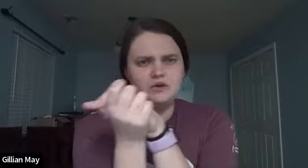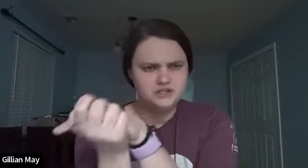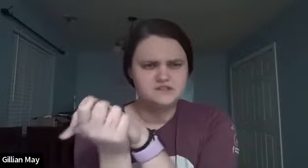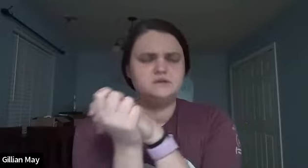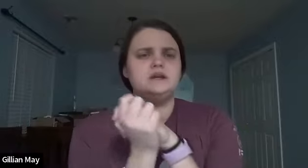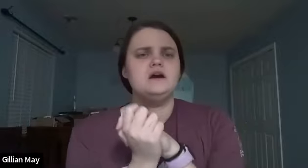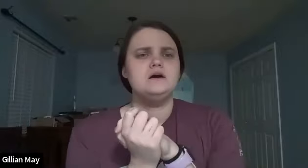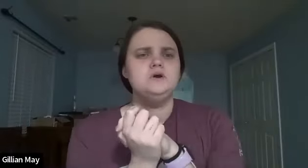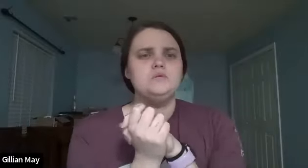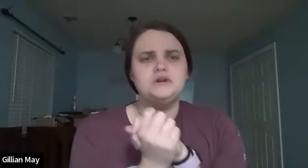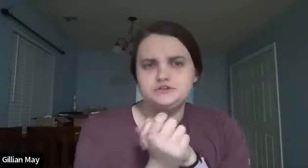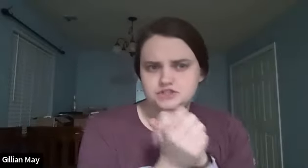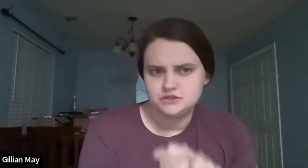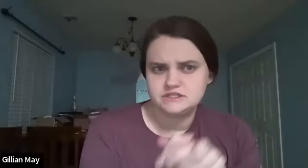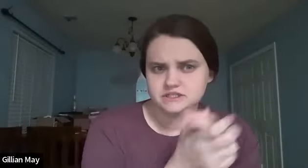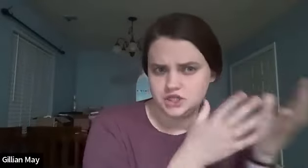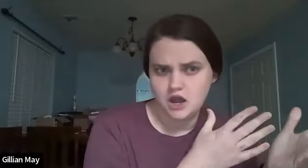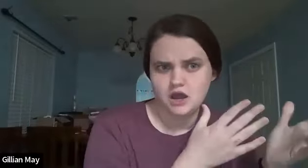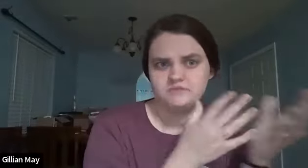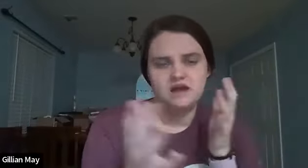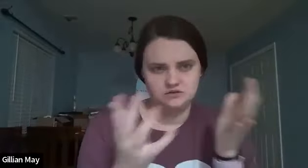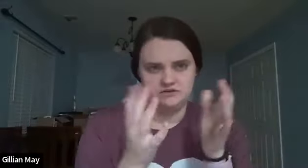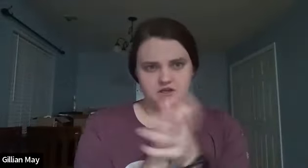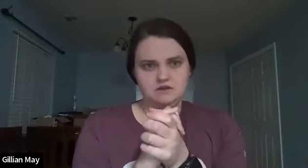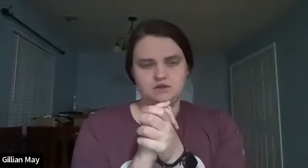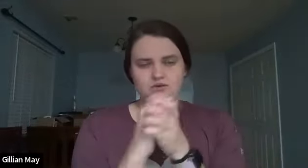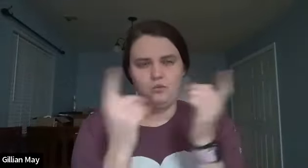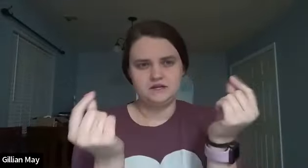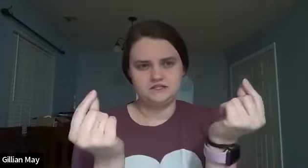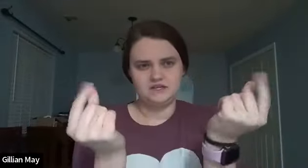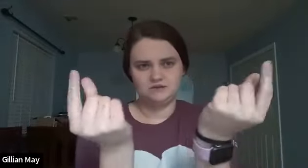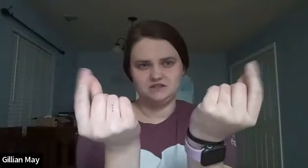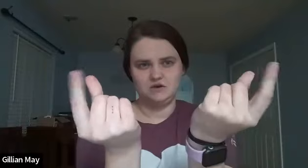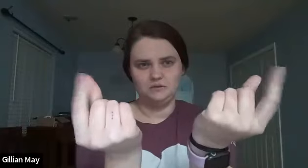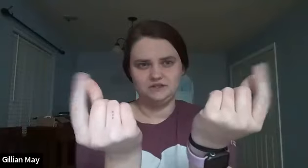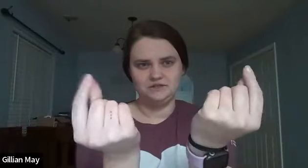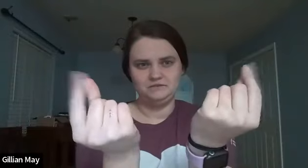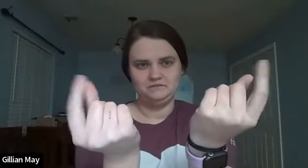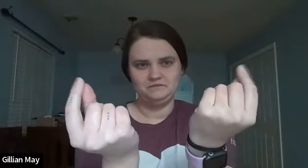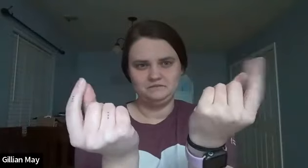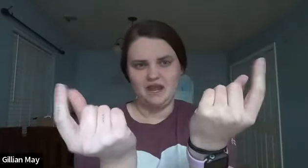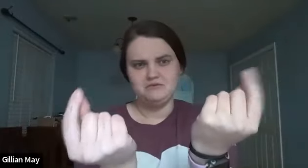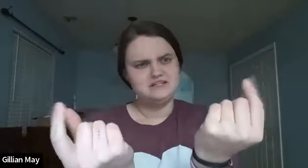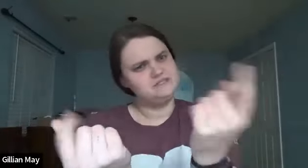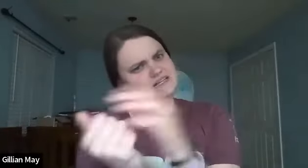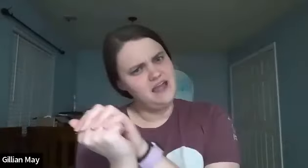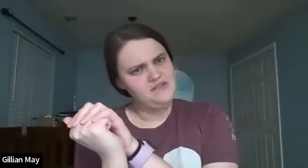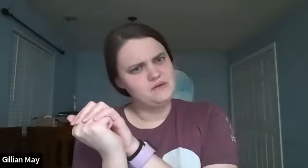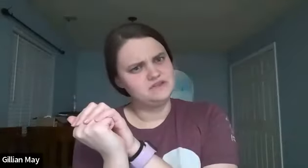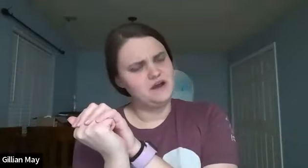you doing? What do you do as a job? That sort of thing. So what do, that's what it's called. What do? I realized we didn't add that with the, oh